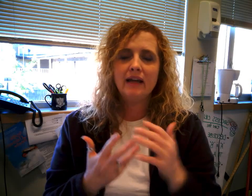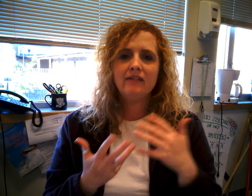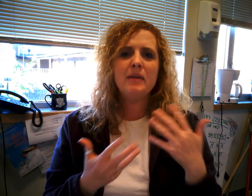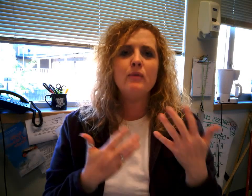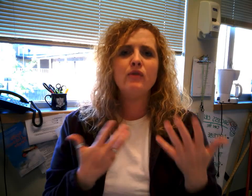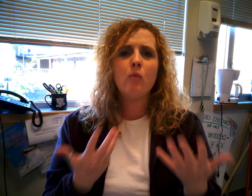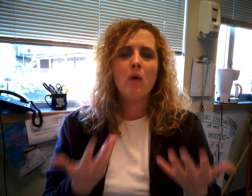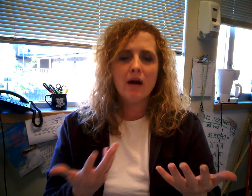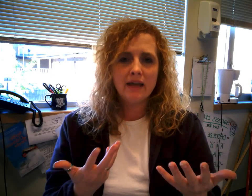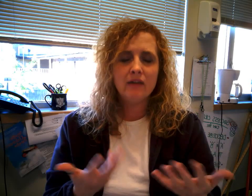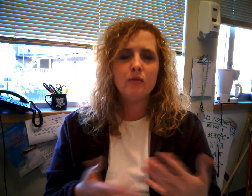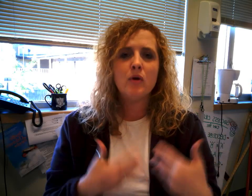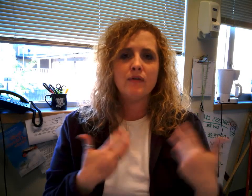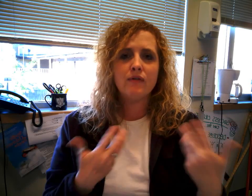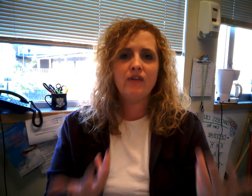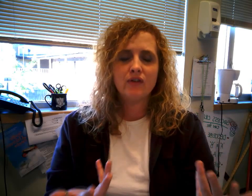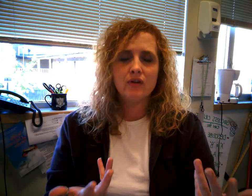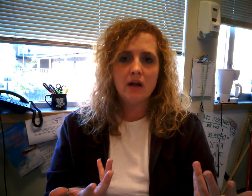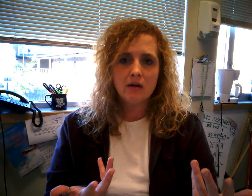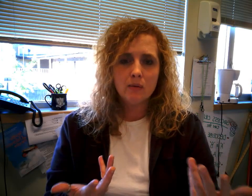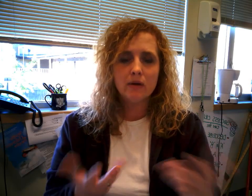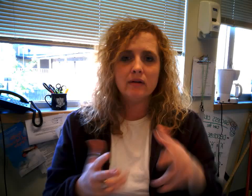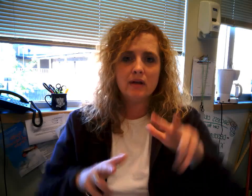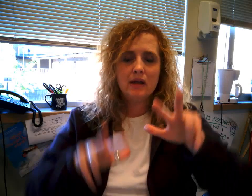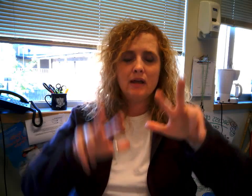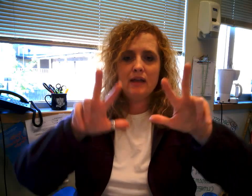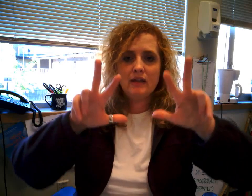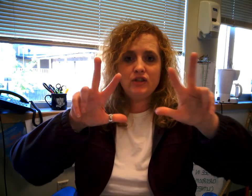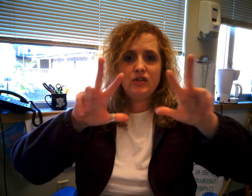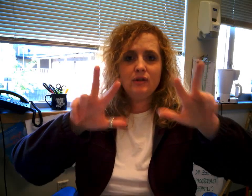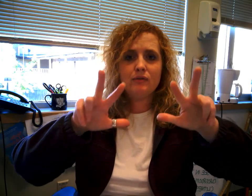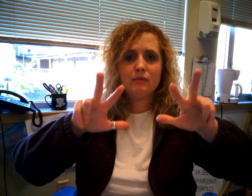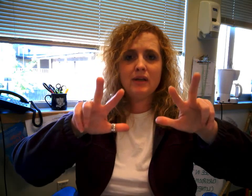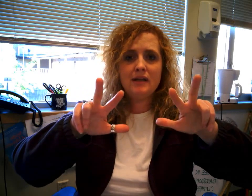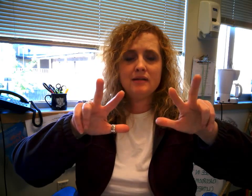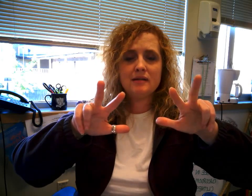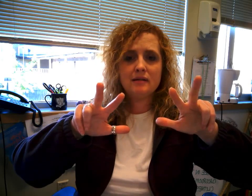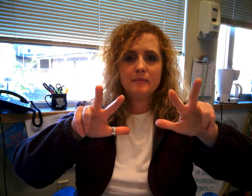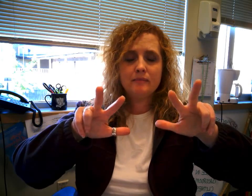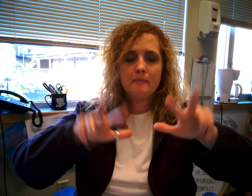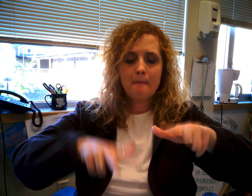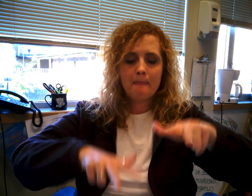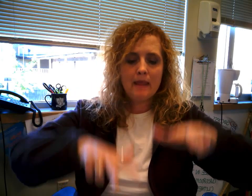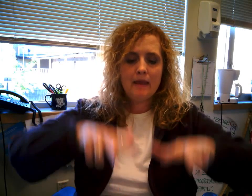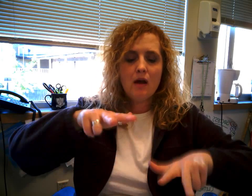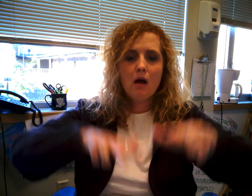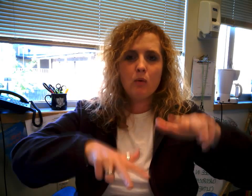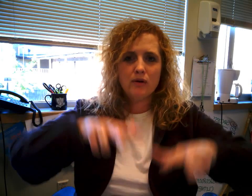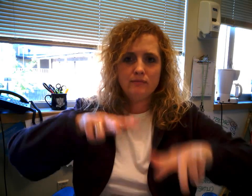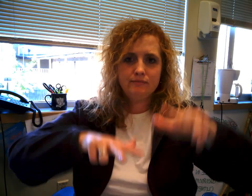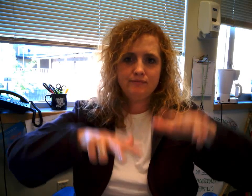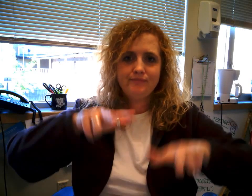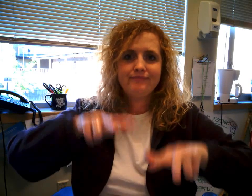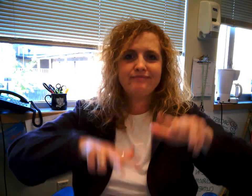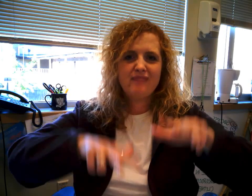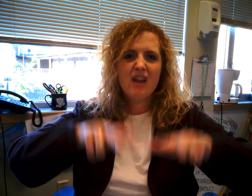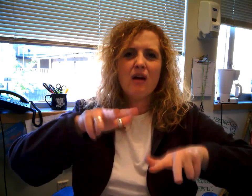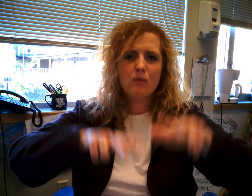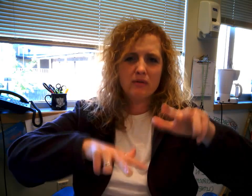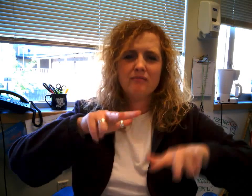is misunderstood. It's a V, and you're just tapping your temple right here, right here. It's index finger, middle